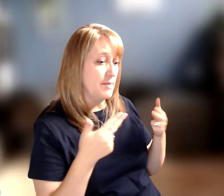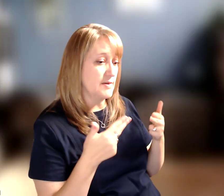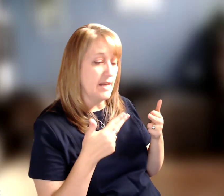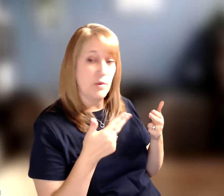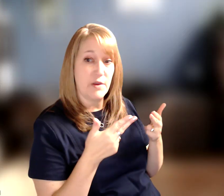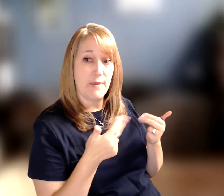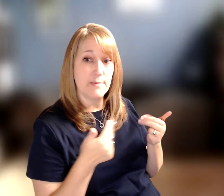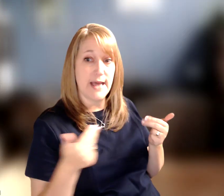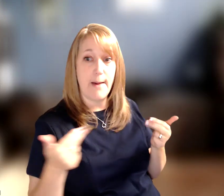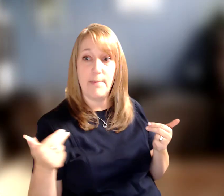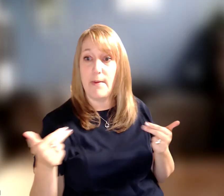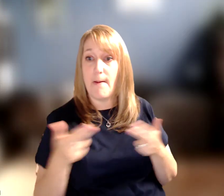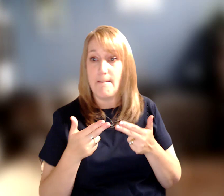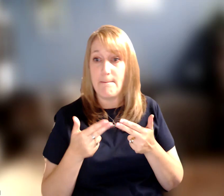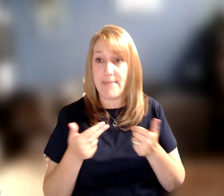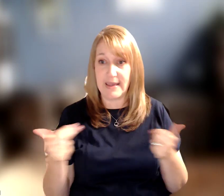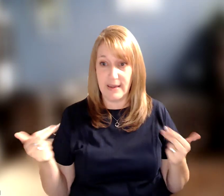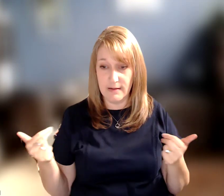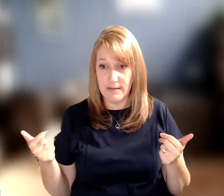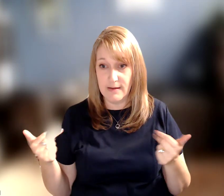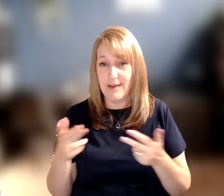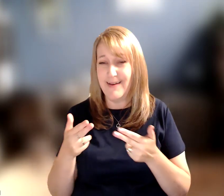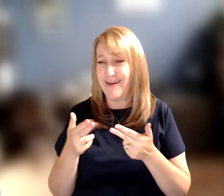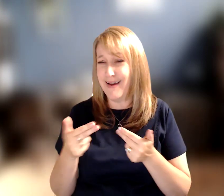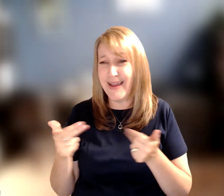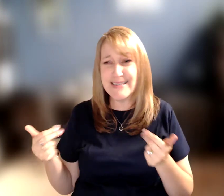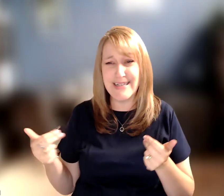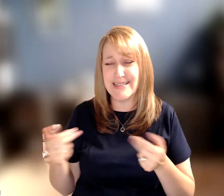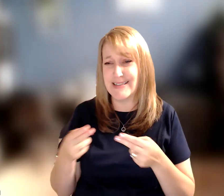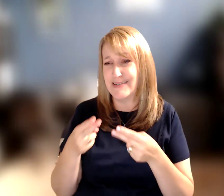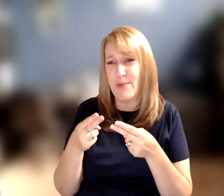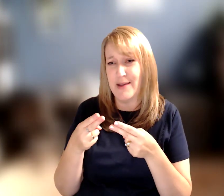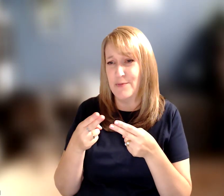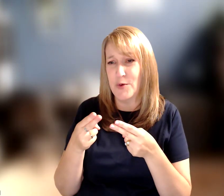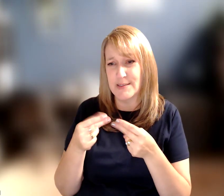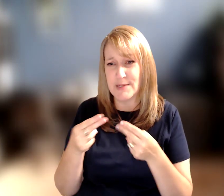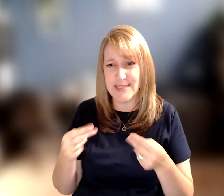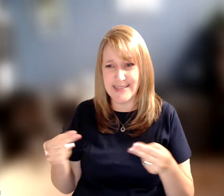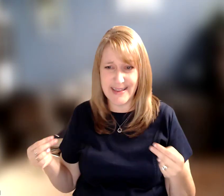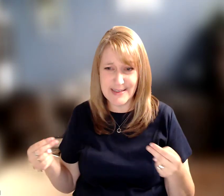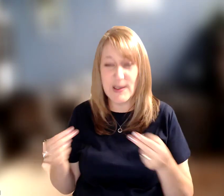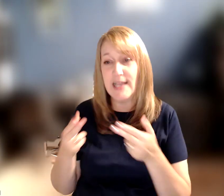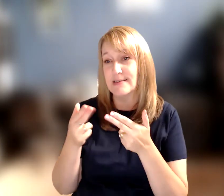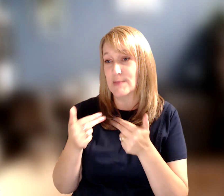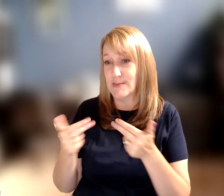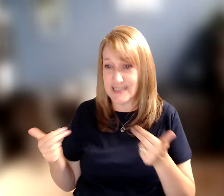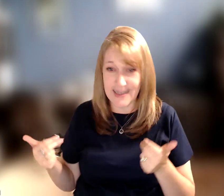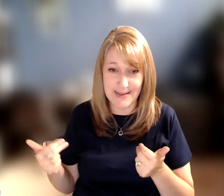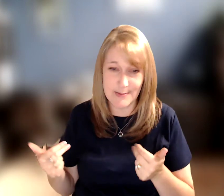sign it with their thumbs up, bacon. I tend to go back and forth. Sometimes I sign it this way and sometimes I sign it this way.